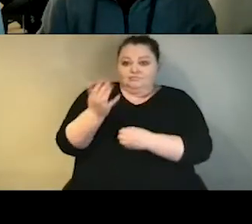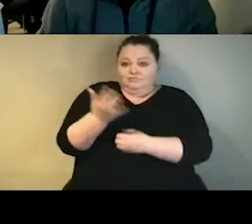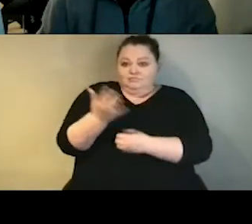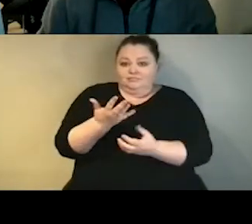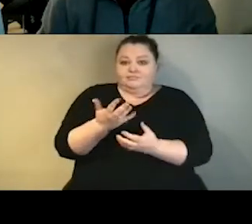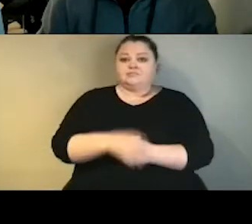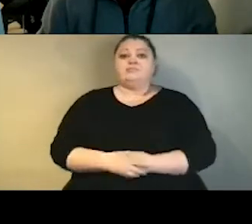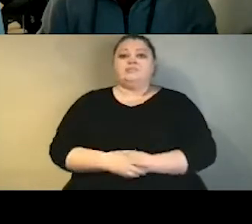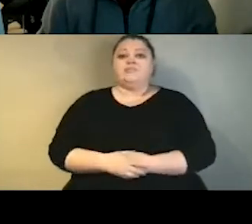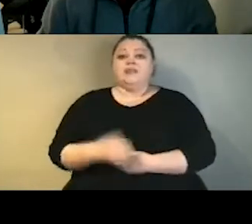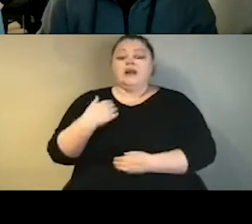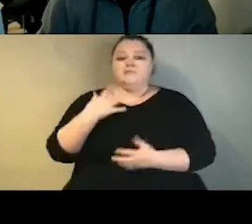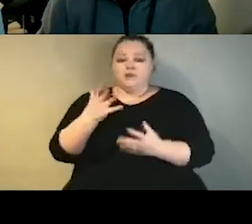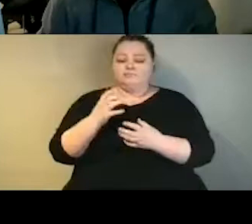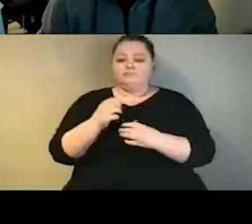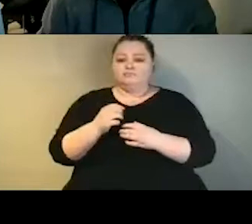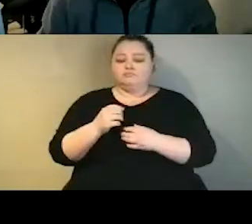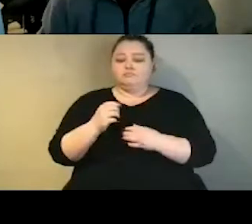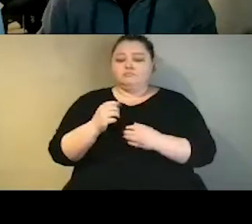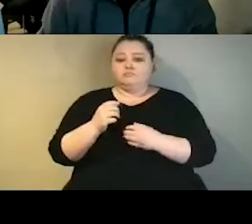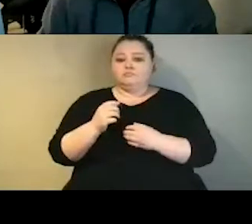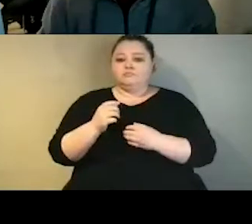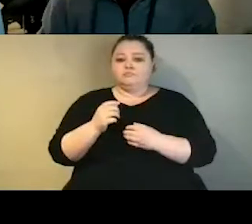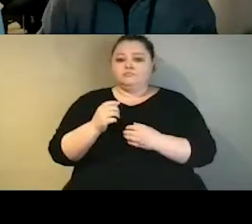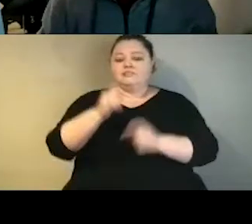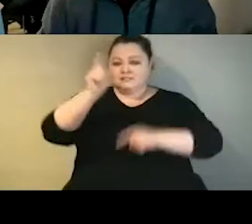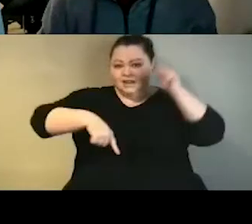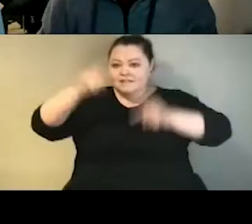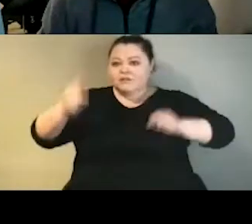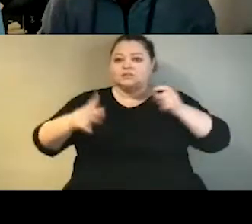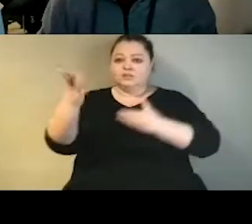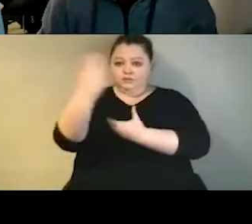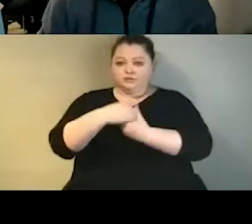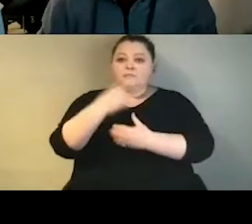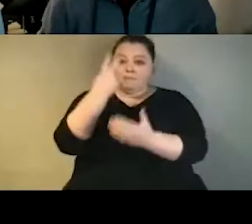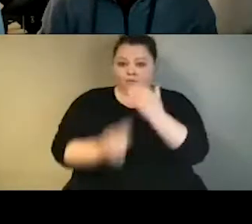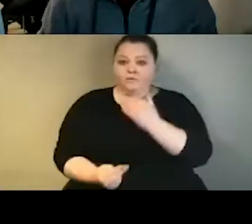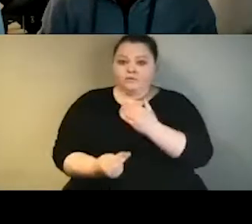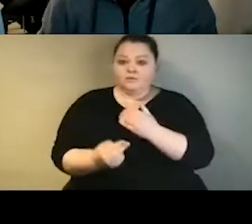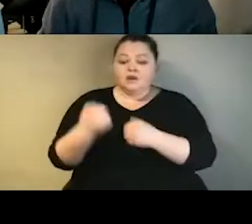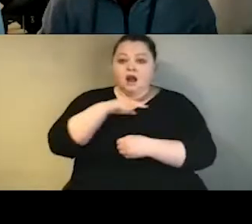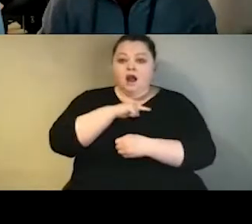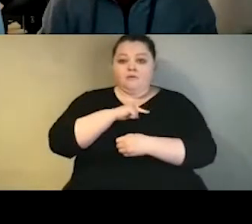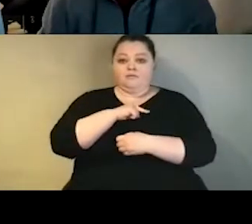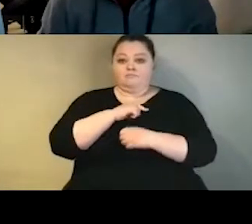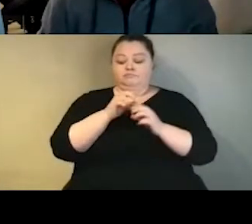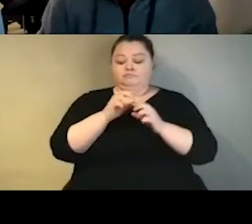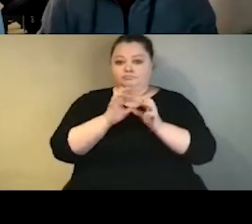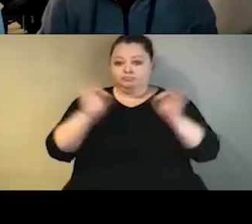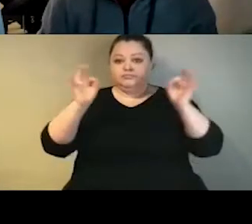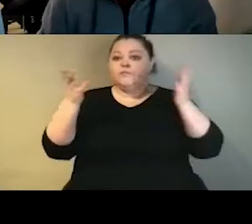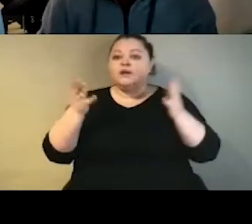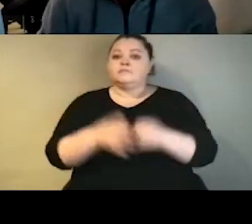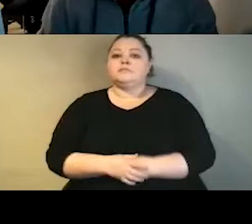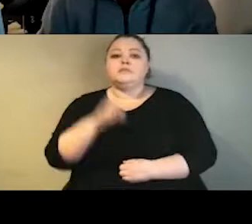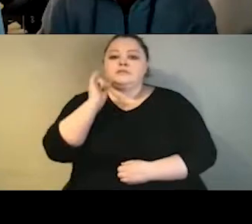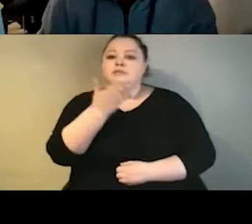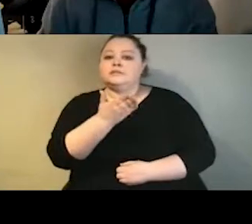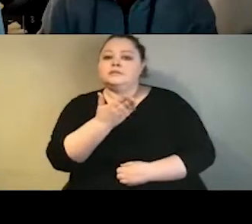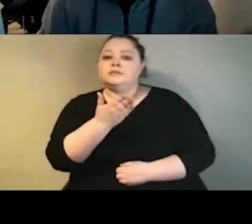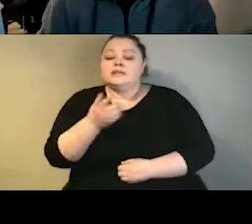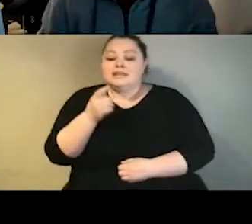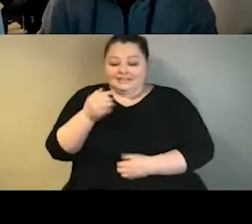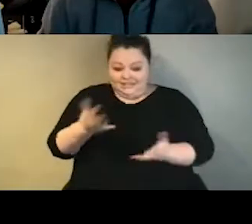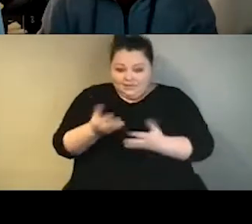reflecting diversity and ensuring inclusion for our events. And that proclamation goes something like this. Located in one of the most